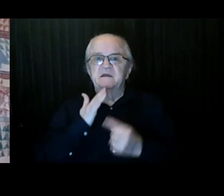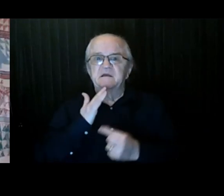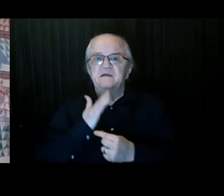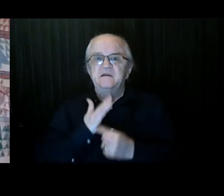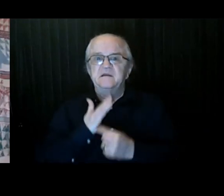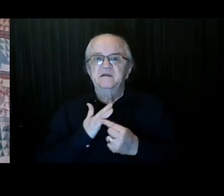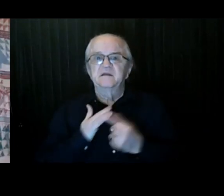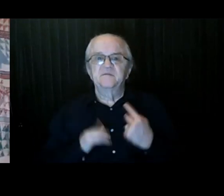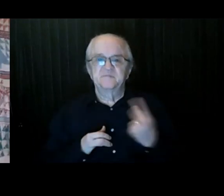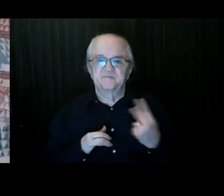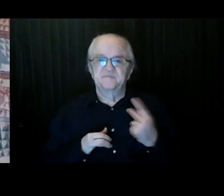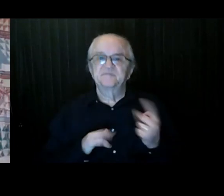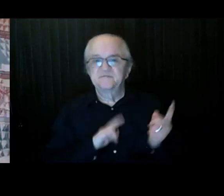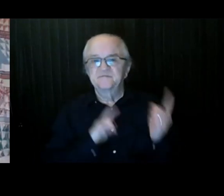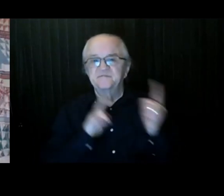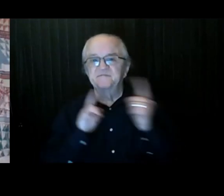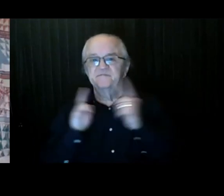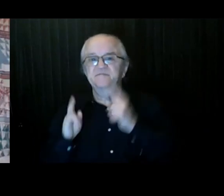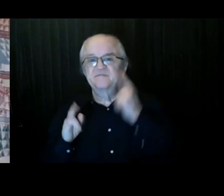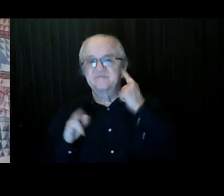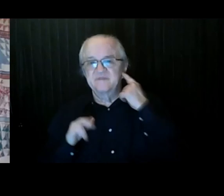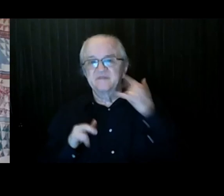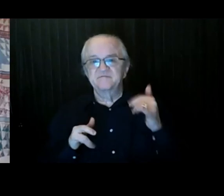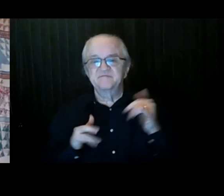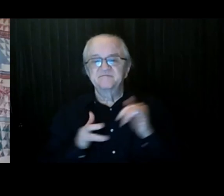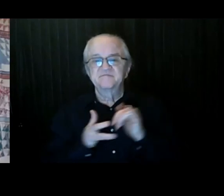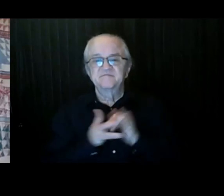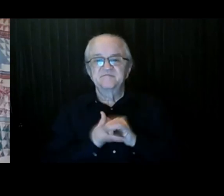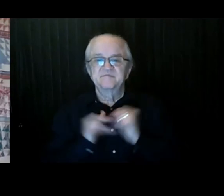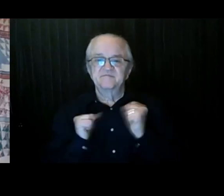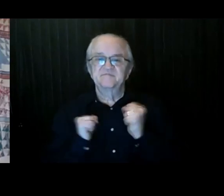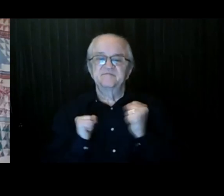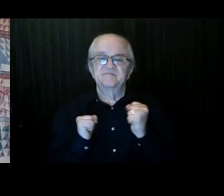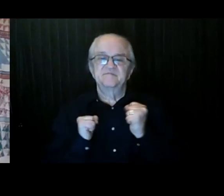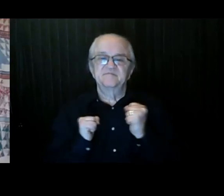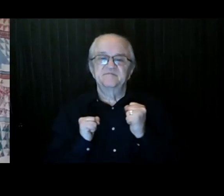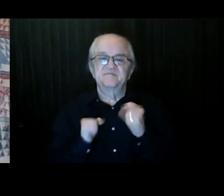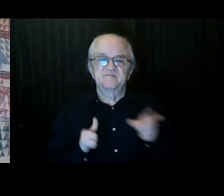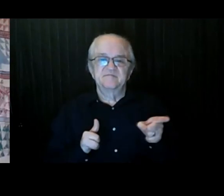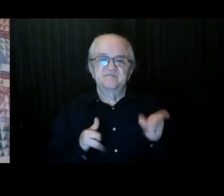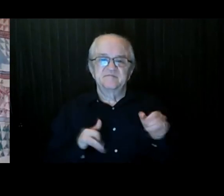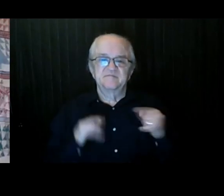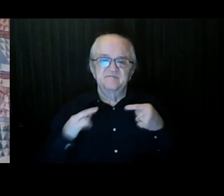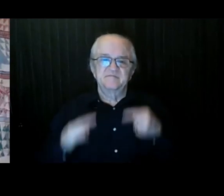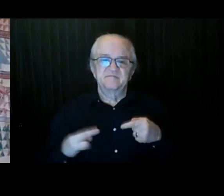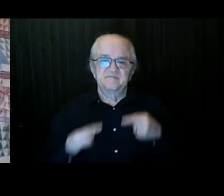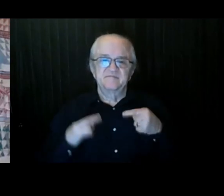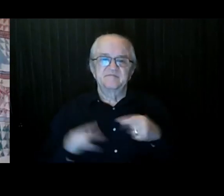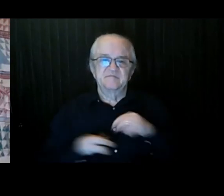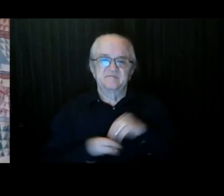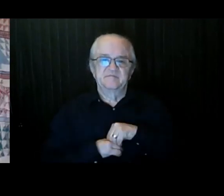We did go out to California that winter. Cindy was still struggling with all her anger